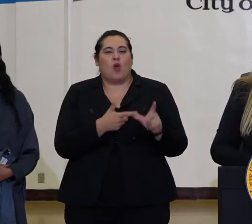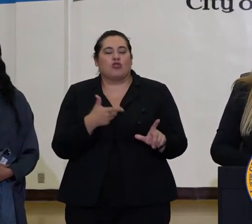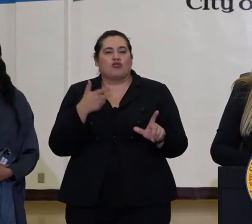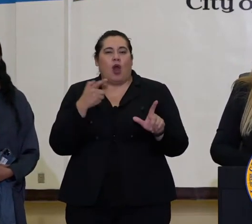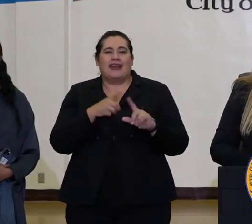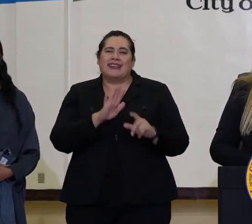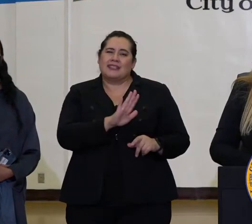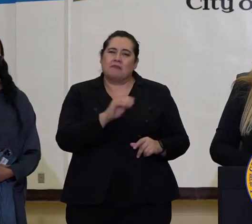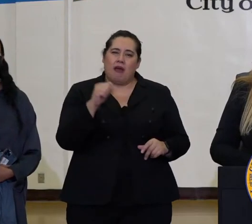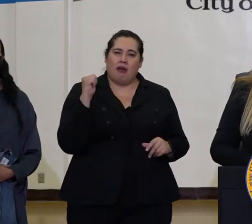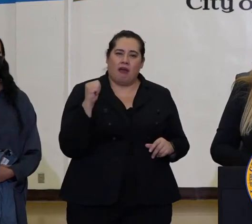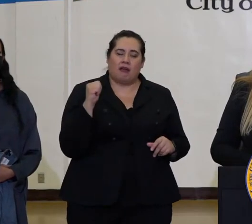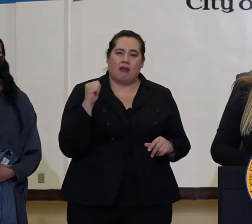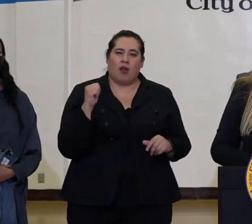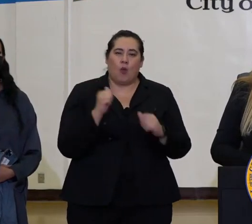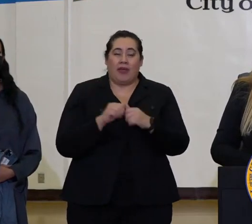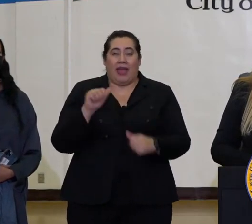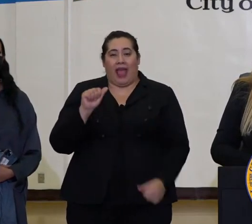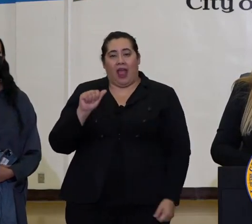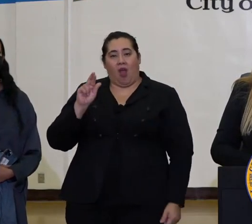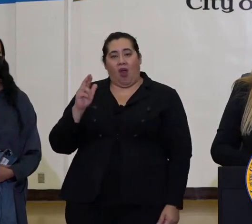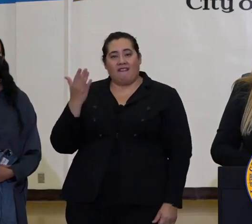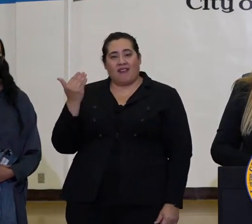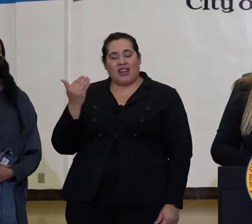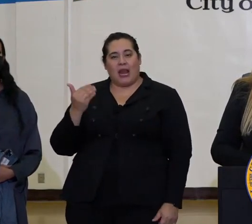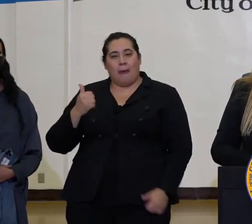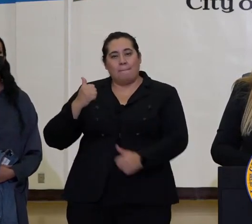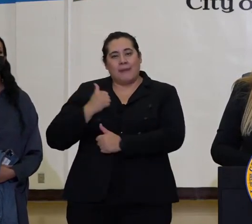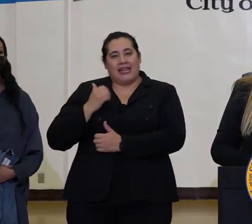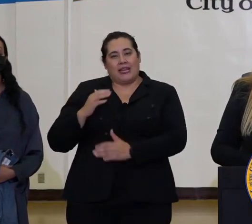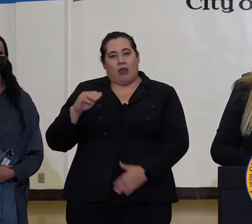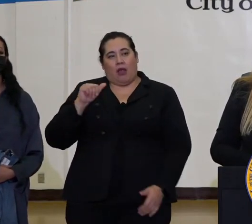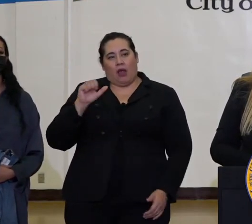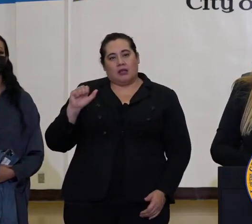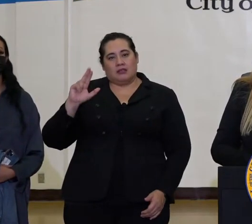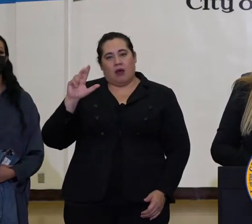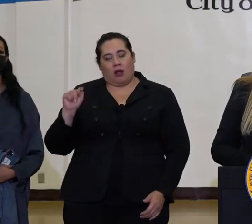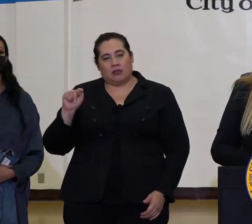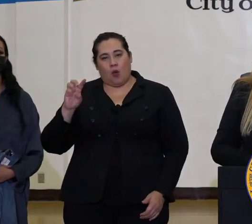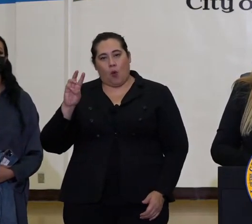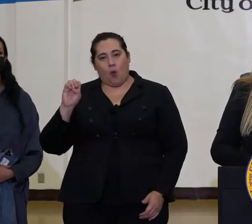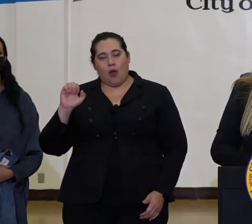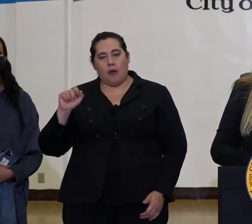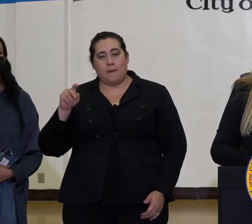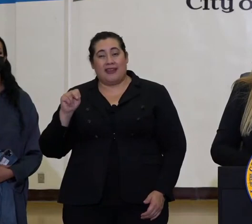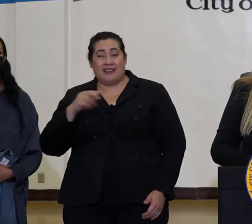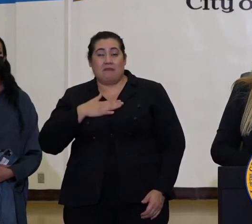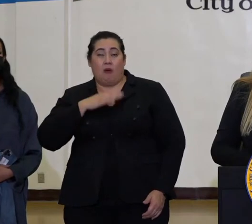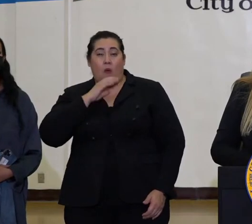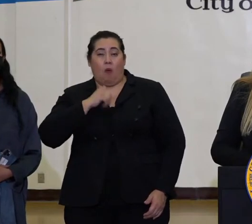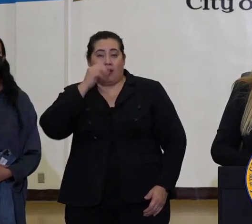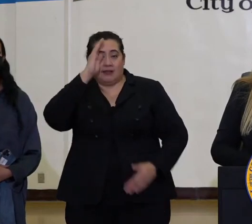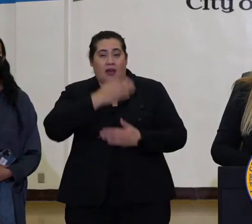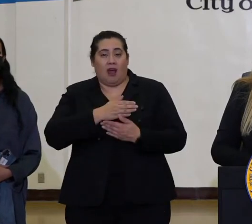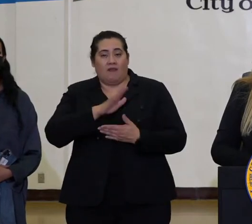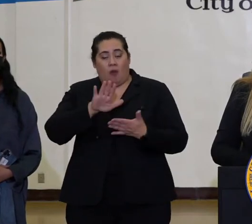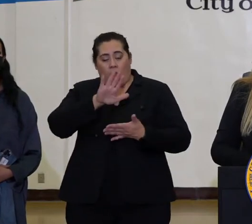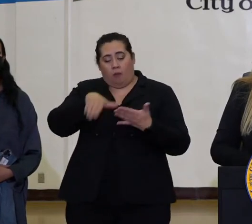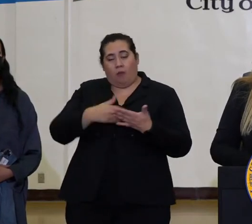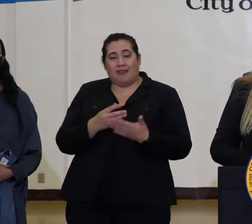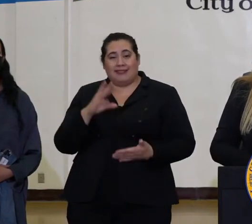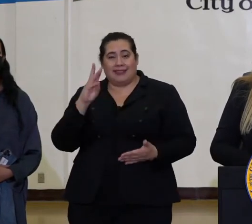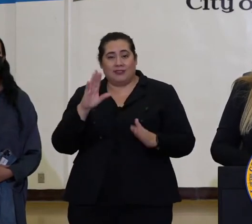shot in his back with an AR-15 military assault weapon. Kenneth is my oldest son out of 6